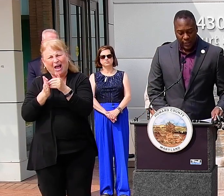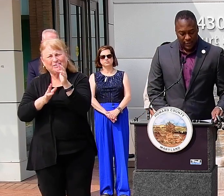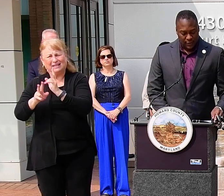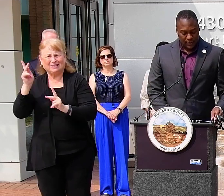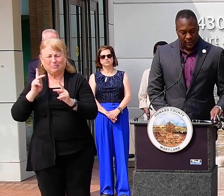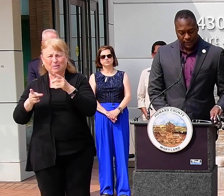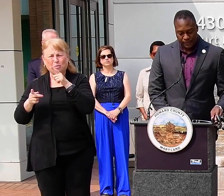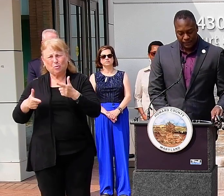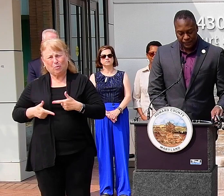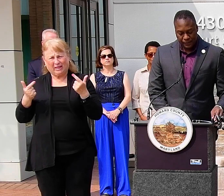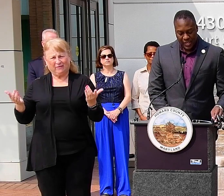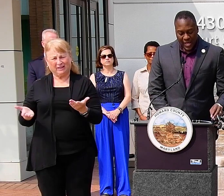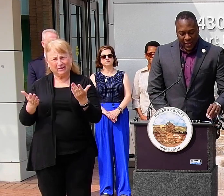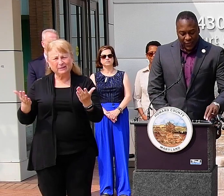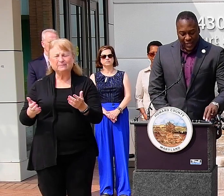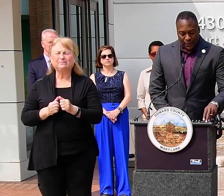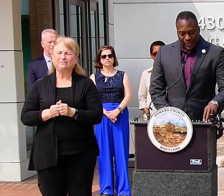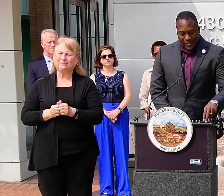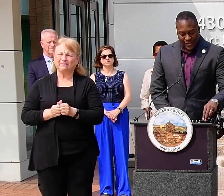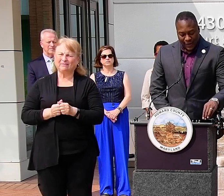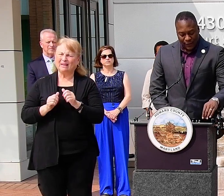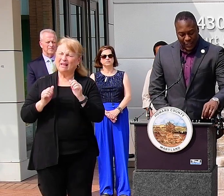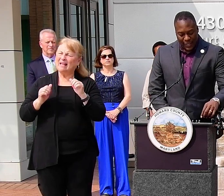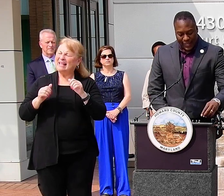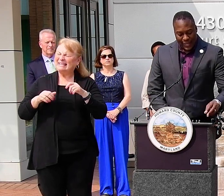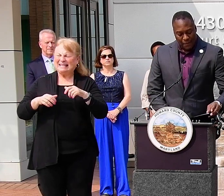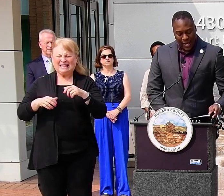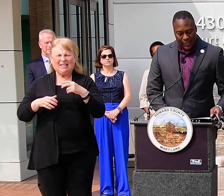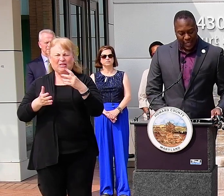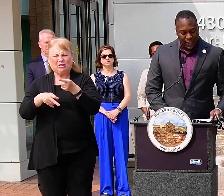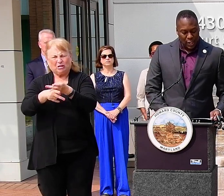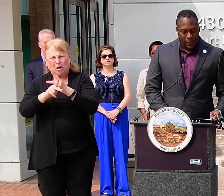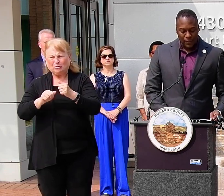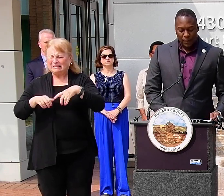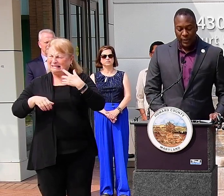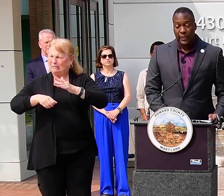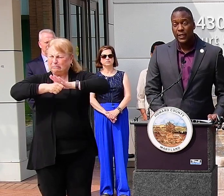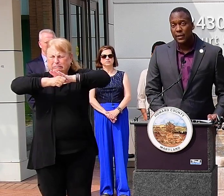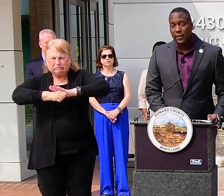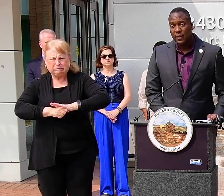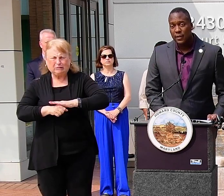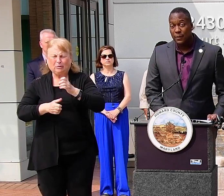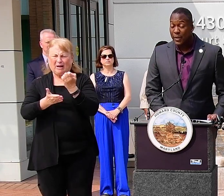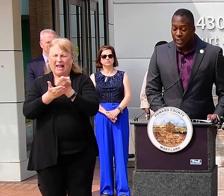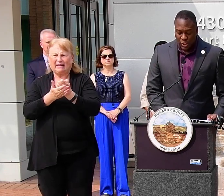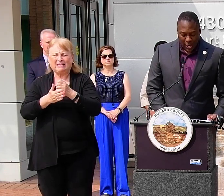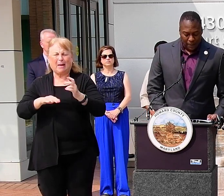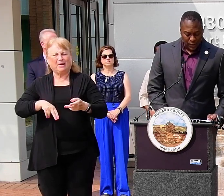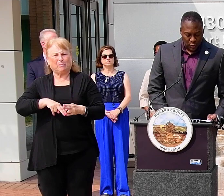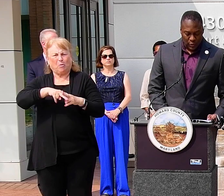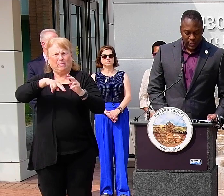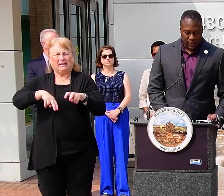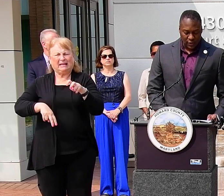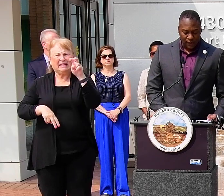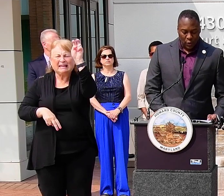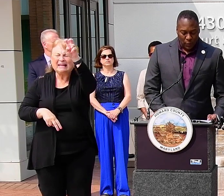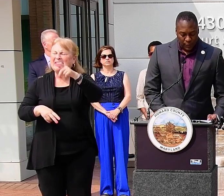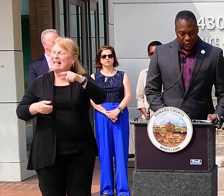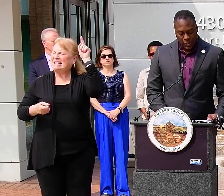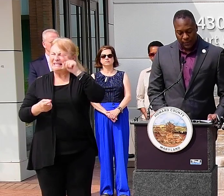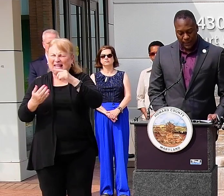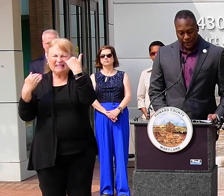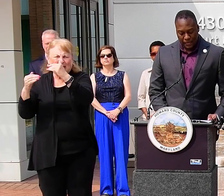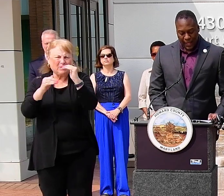of our residents. They can be stifling and impact economic mobility, diminish opportunities of